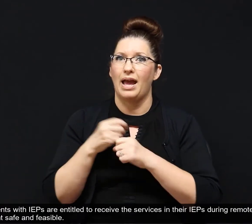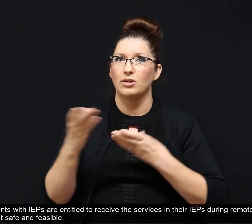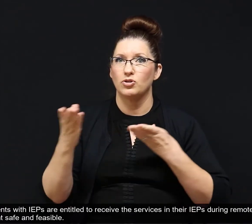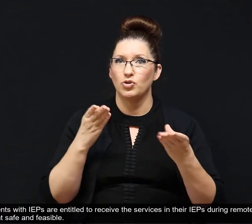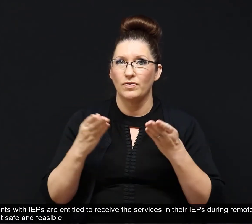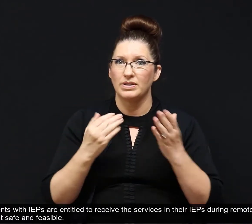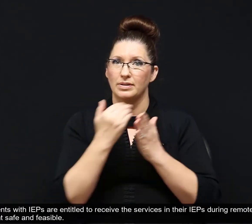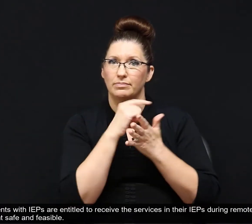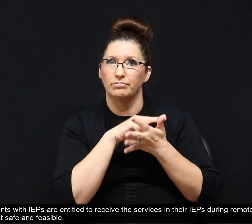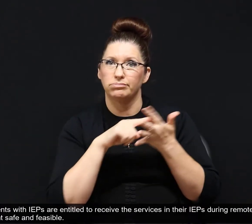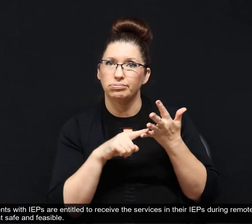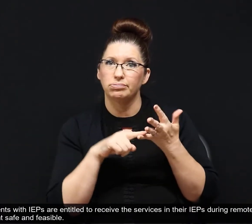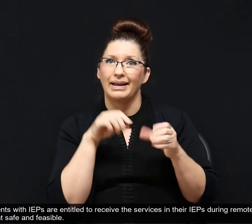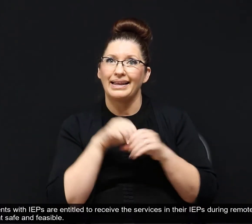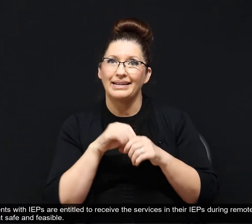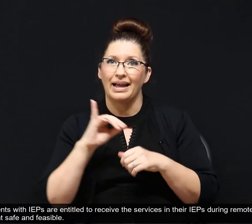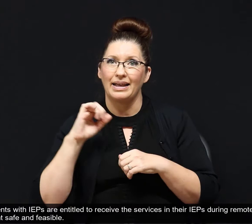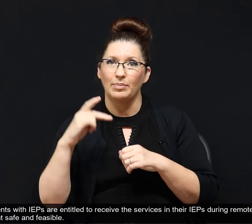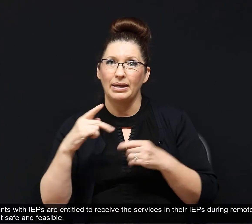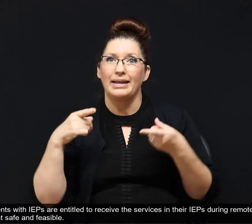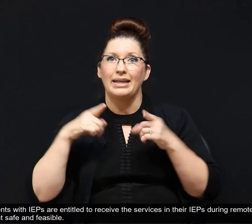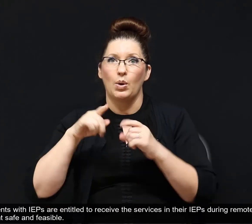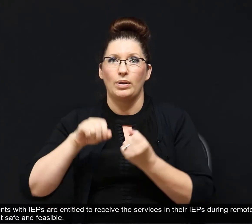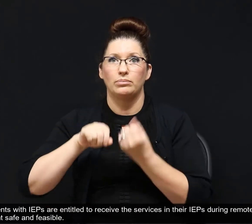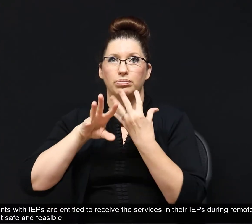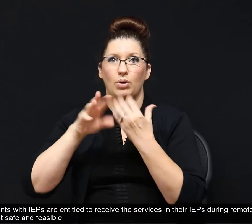extent safe and feasible.